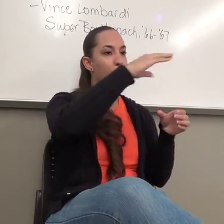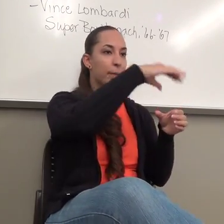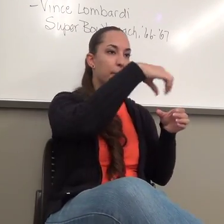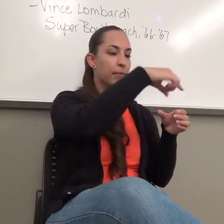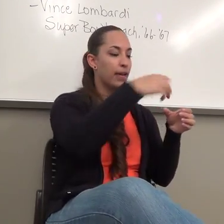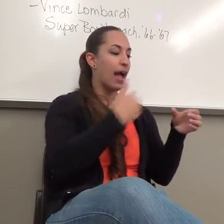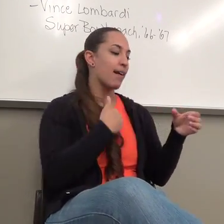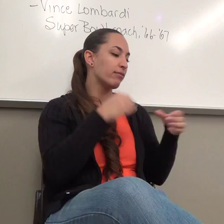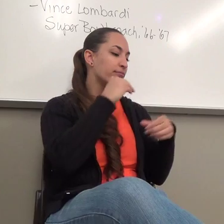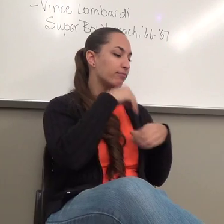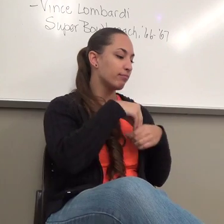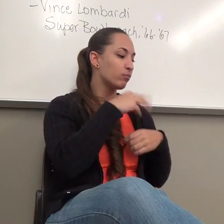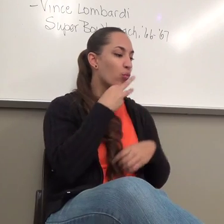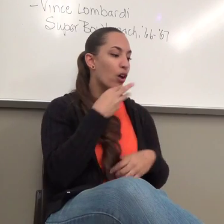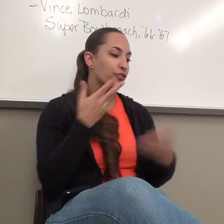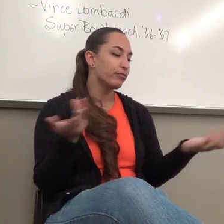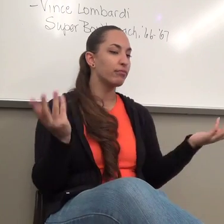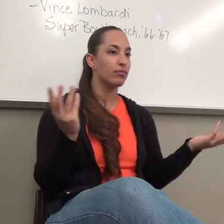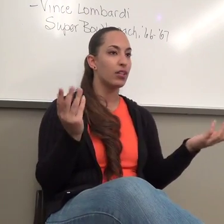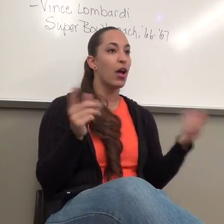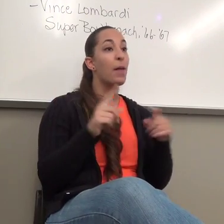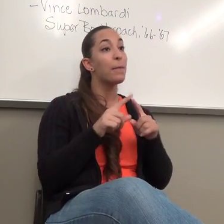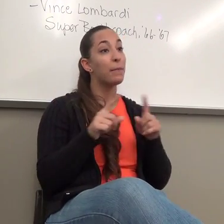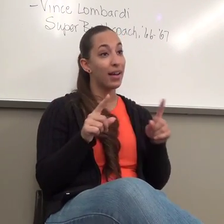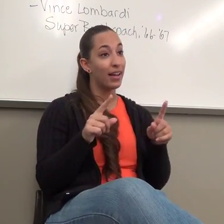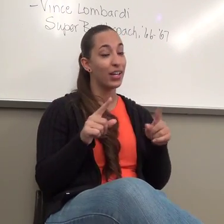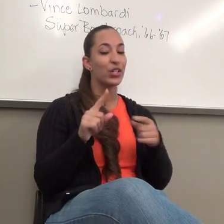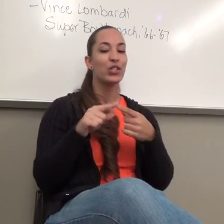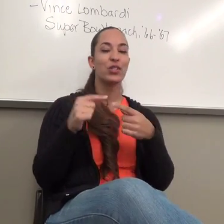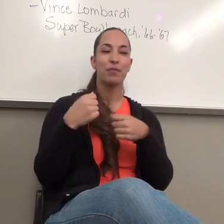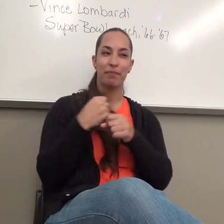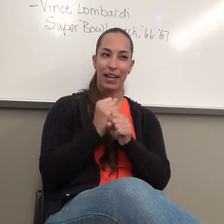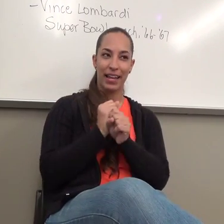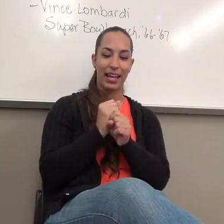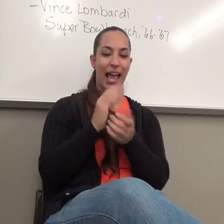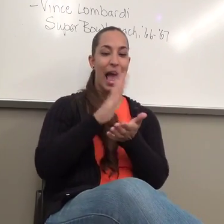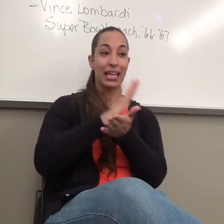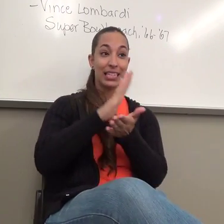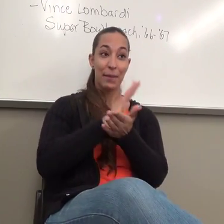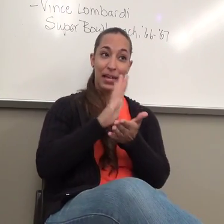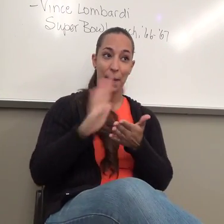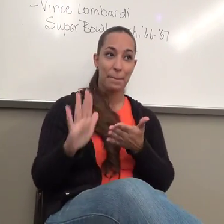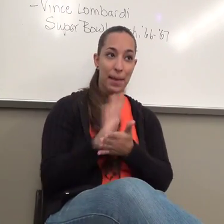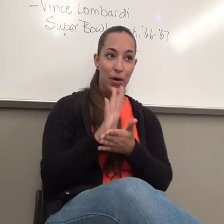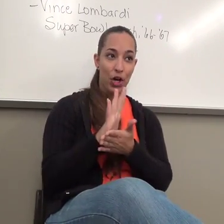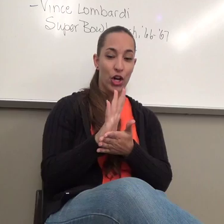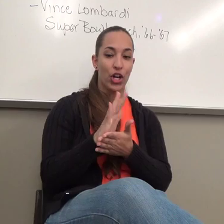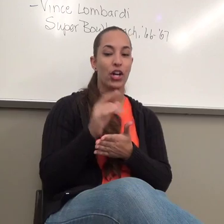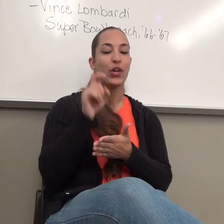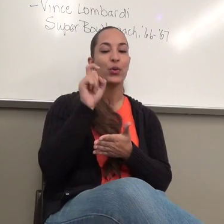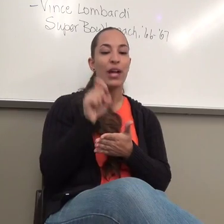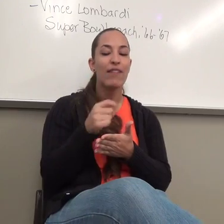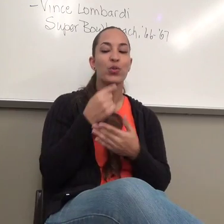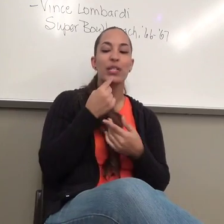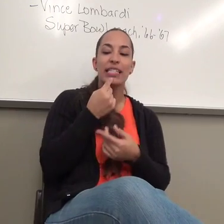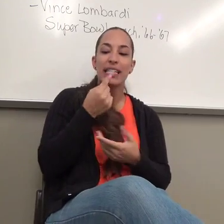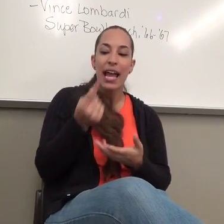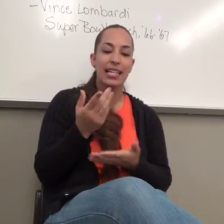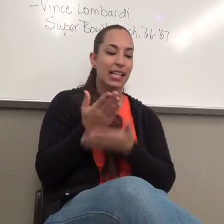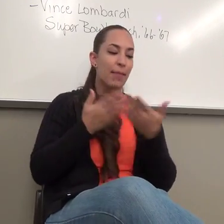that in order to make it into an academic paper, you have to say something about this water bottle